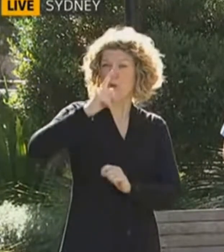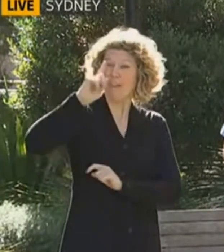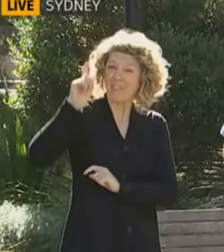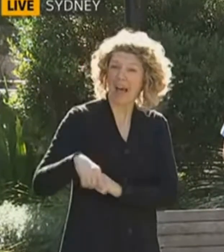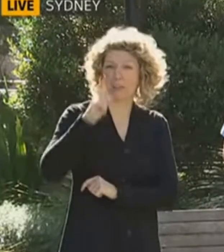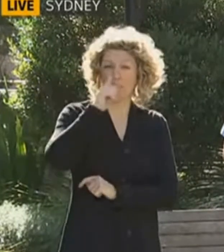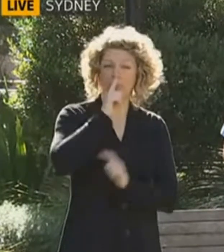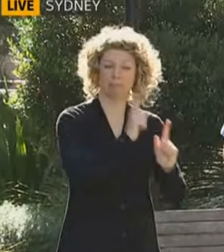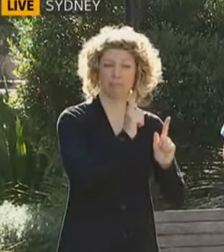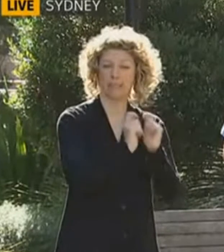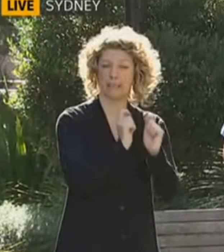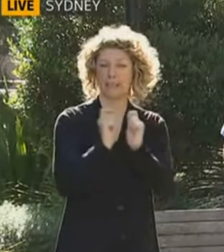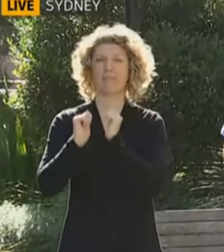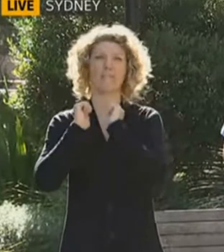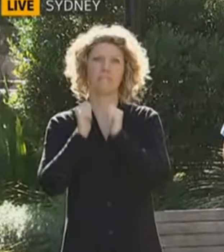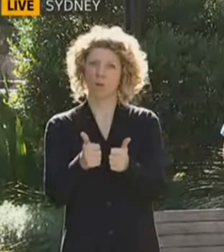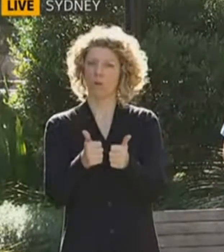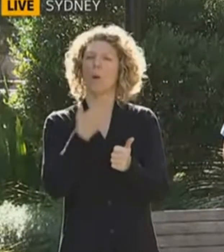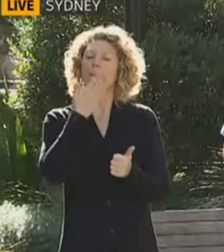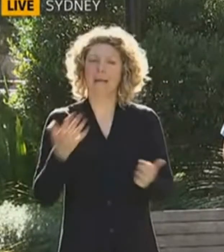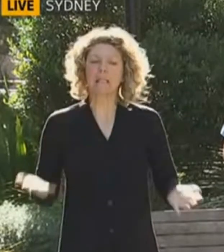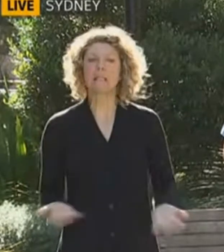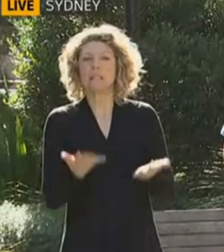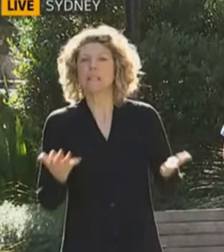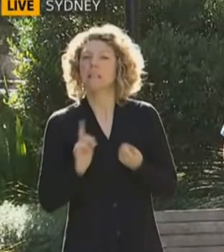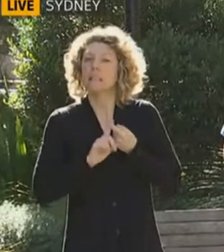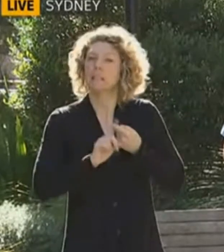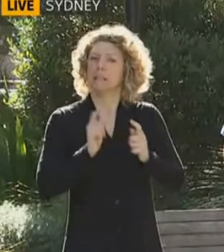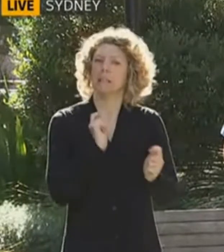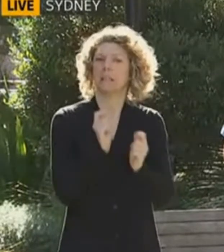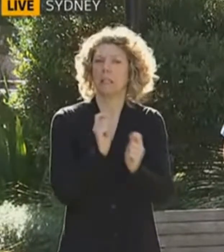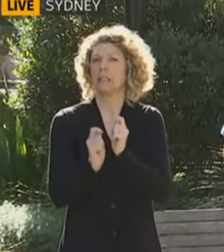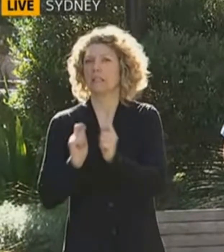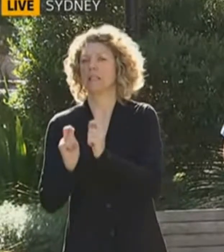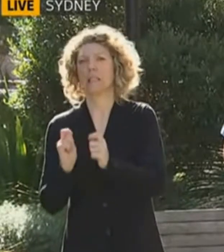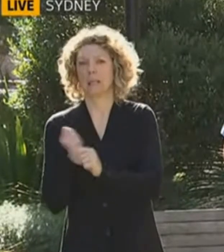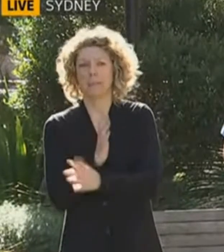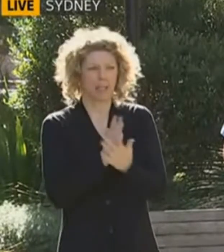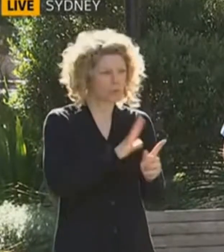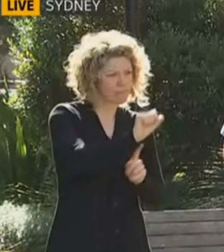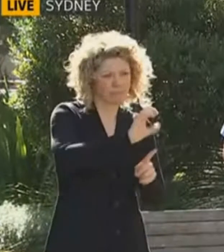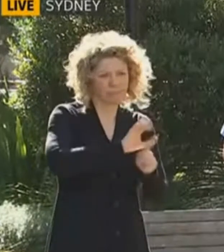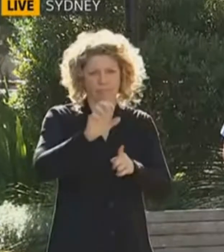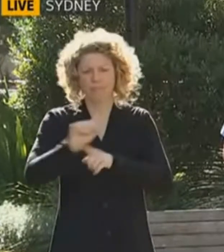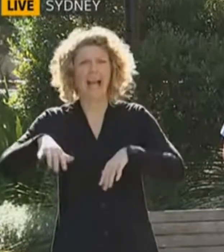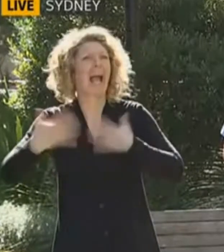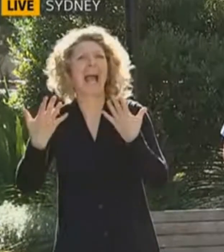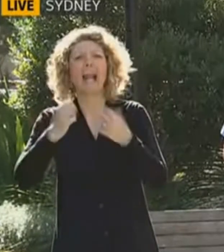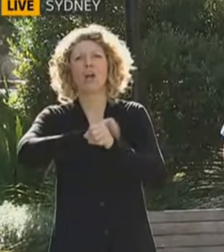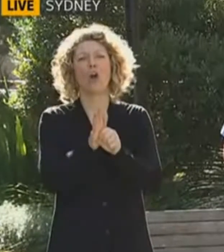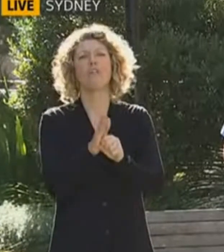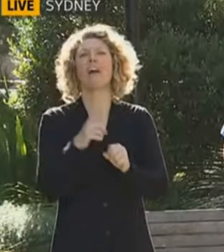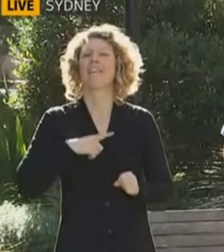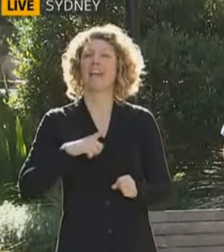which is good. And we need to keep that testing rate up to make sure, and this is why I really want to congratulate the New South Wales